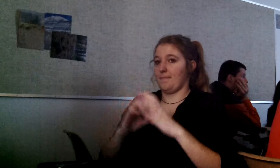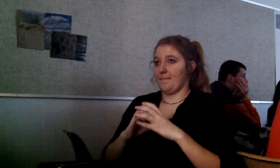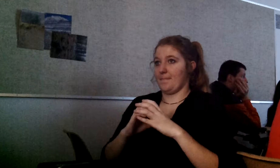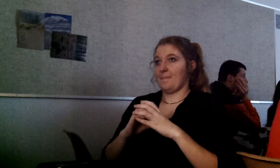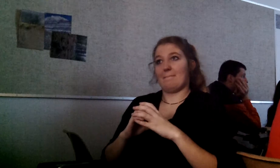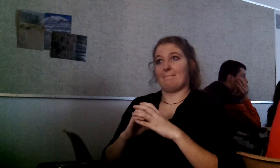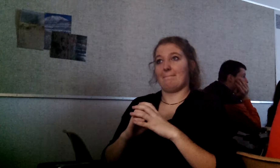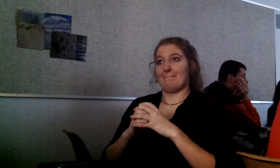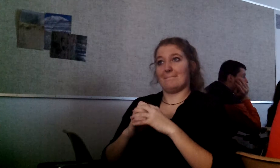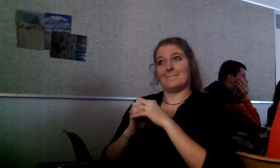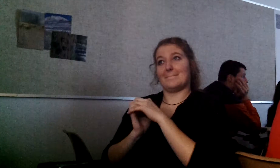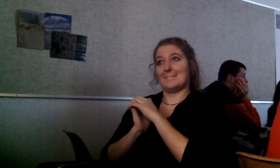ectoderm.